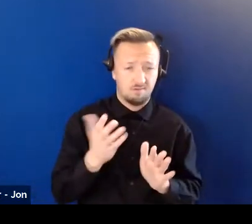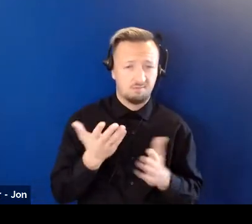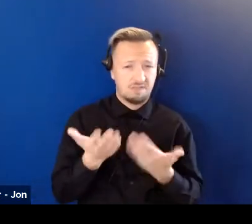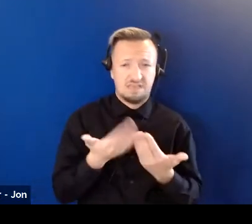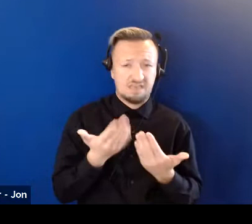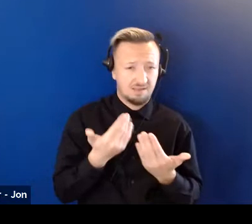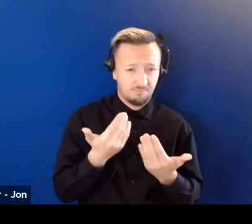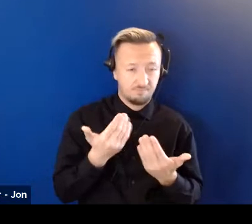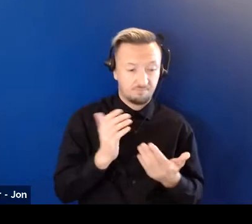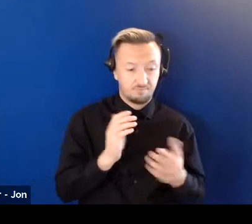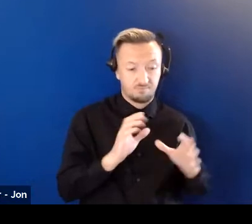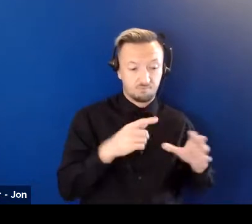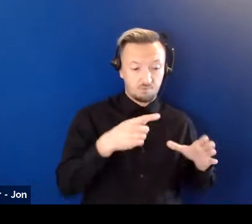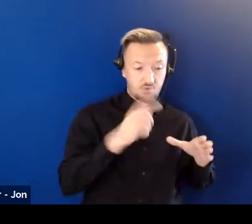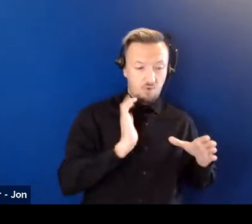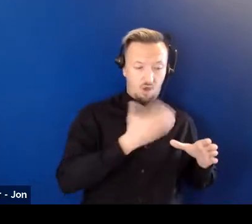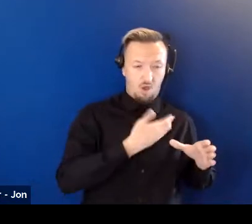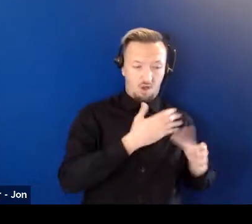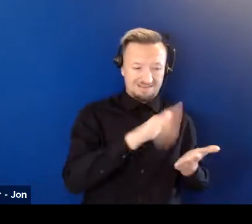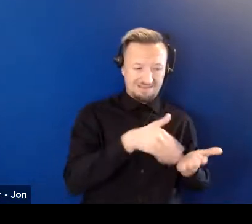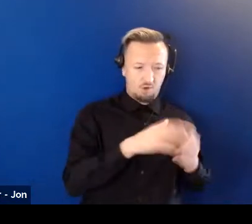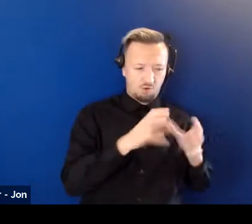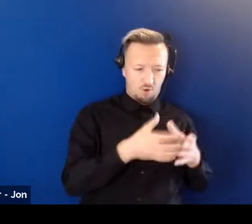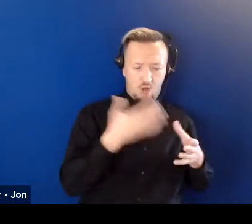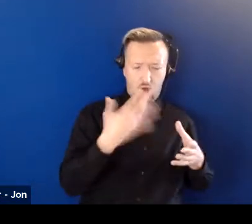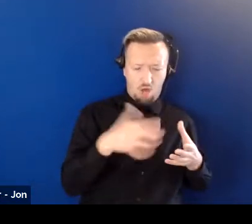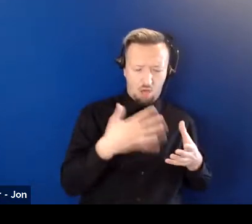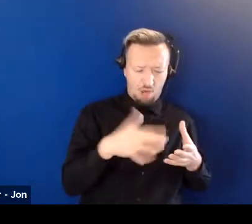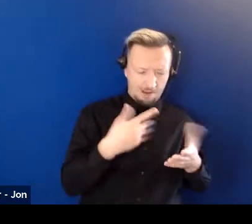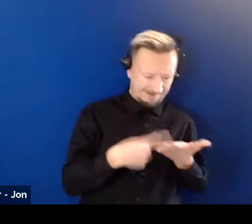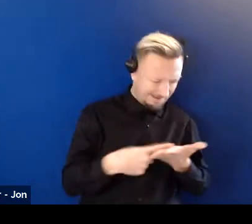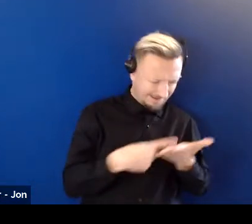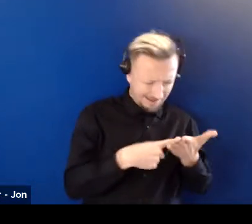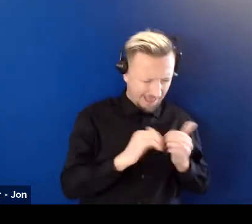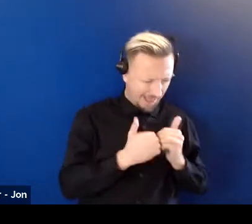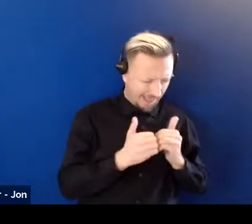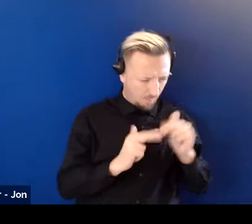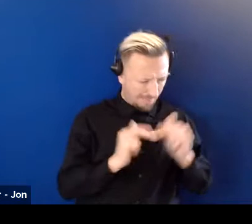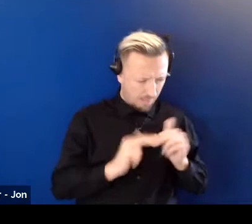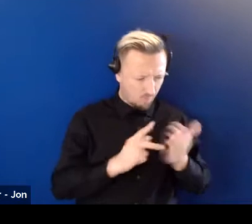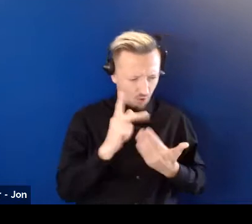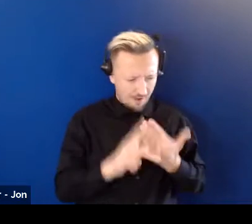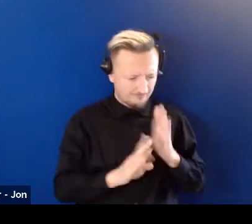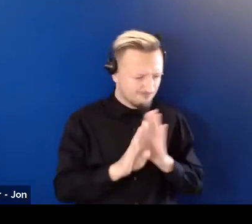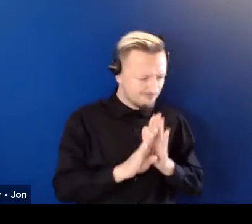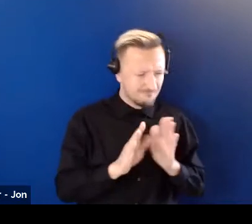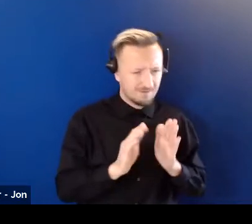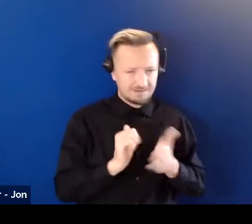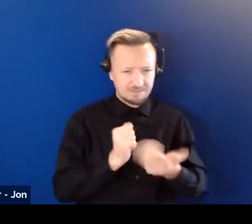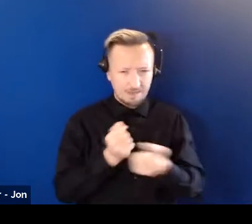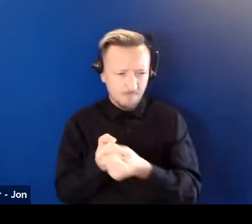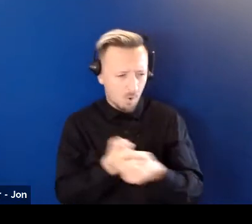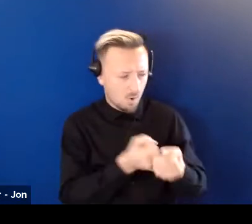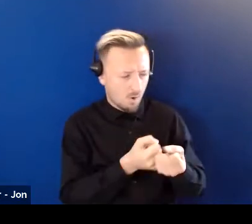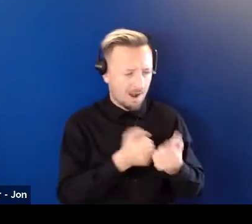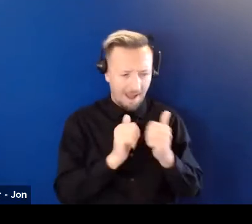was already discussing how we might build a program around supporting people to